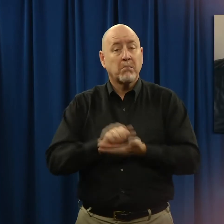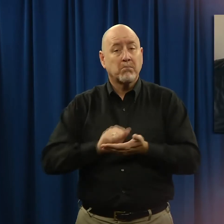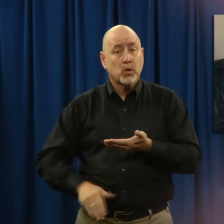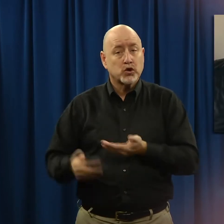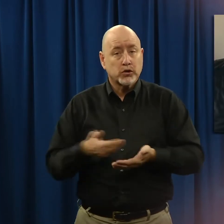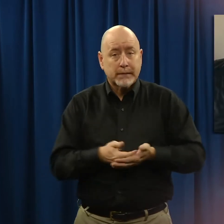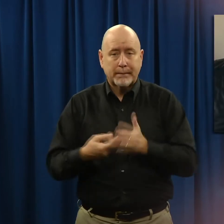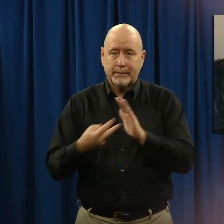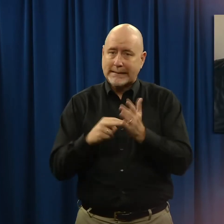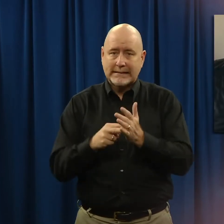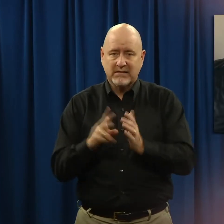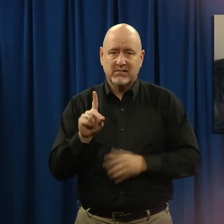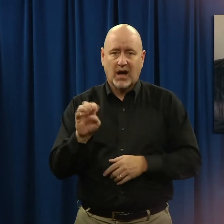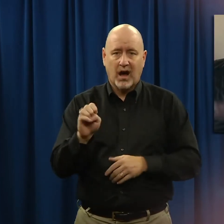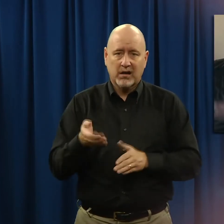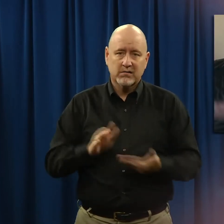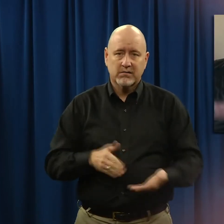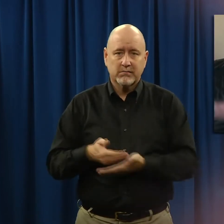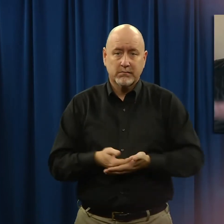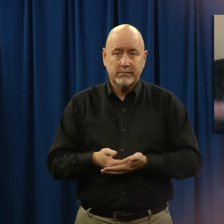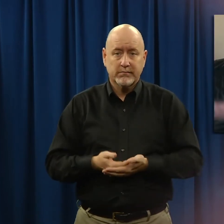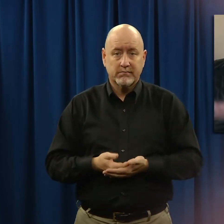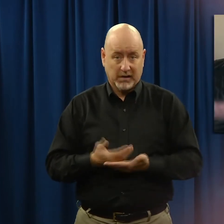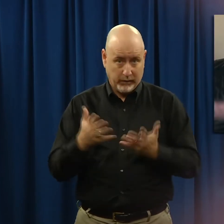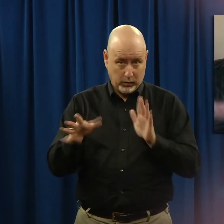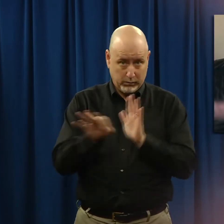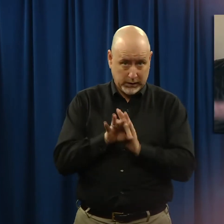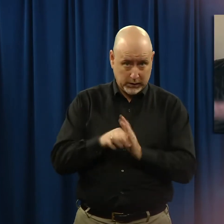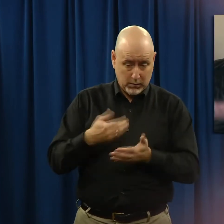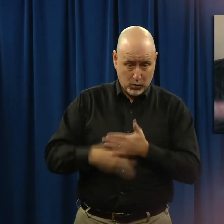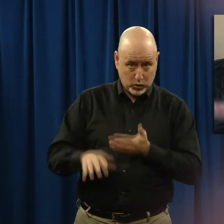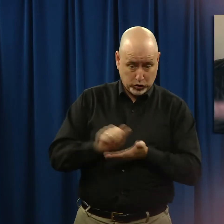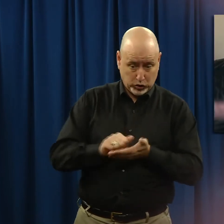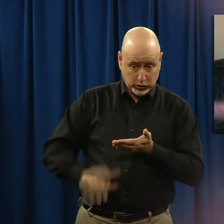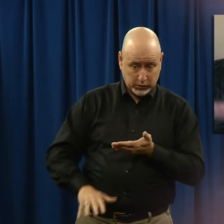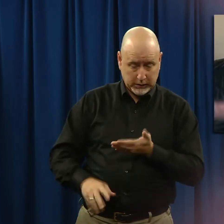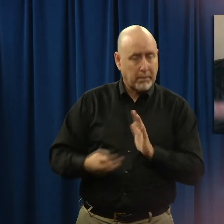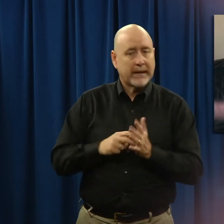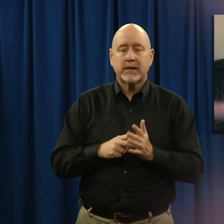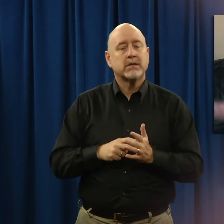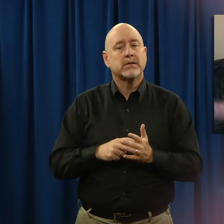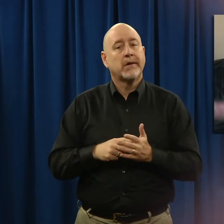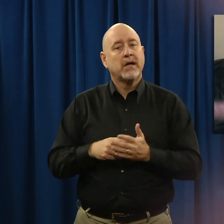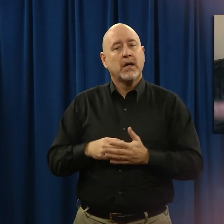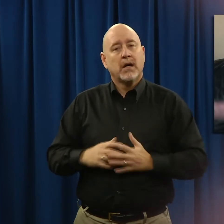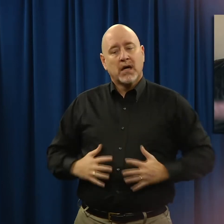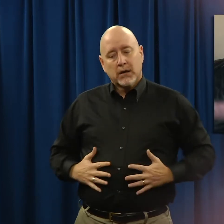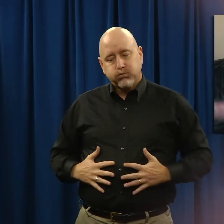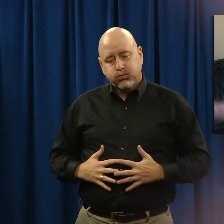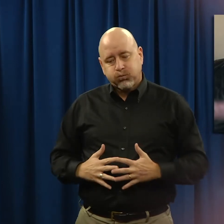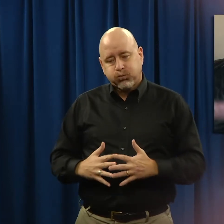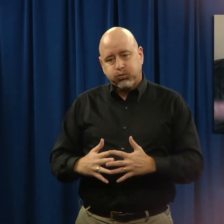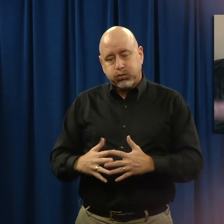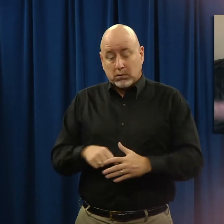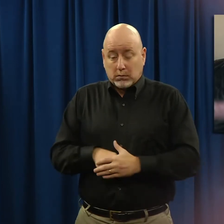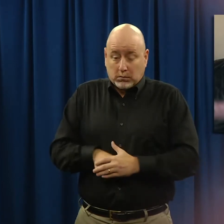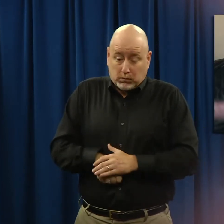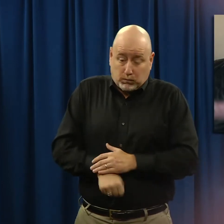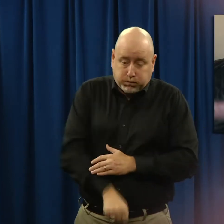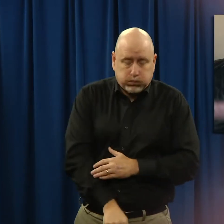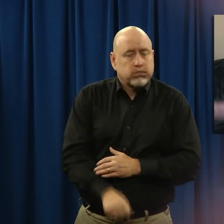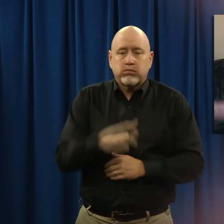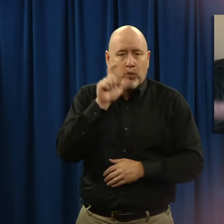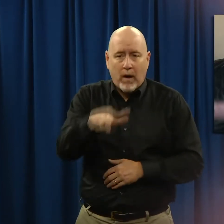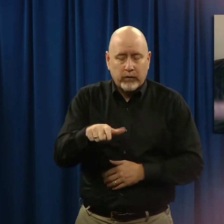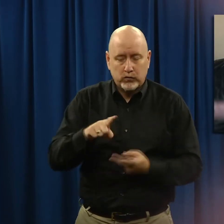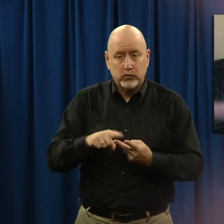means that your child will die. If you choose an abortion, it does mean that you won't have to go through the birthing process. You won't have to take